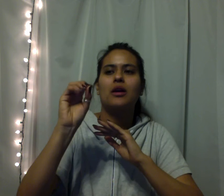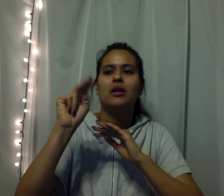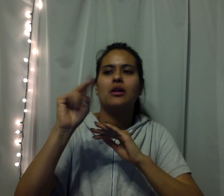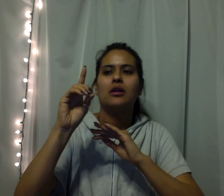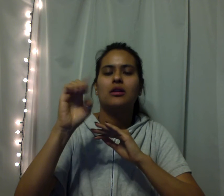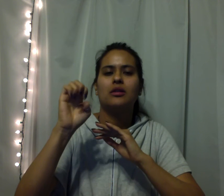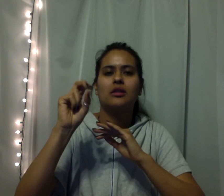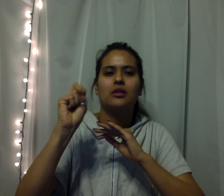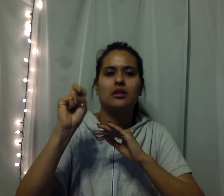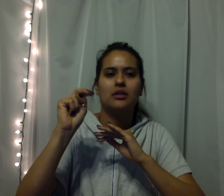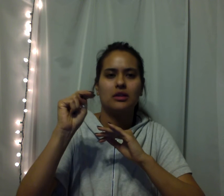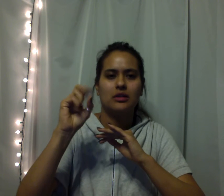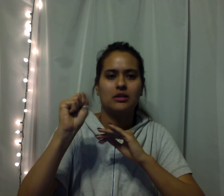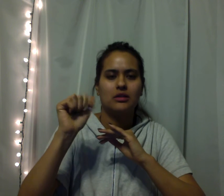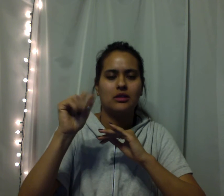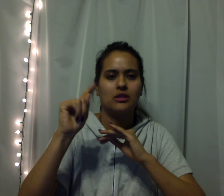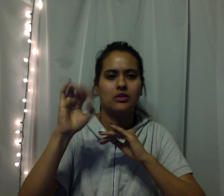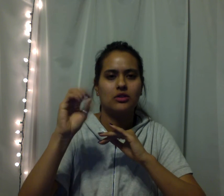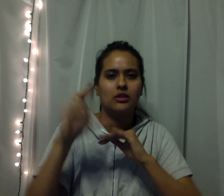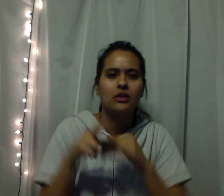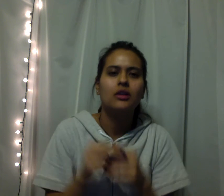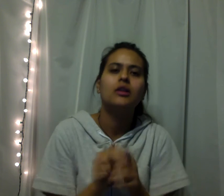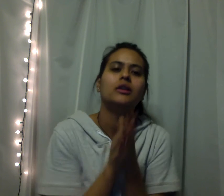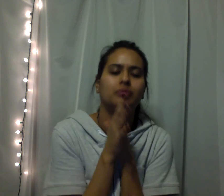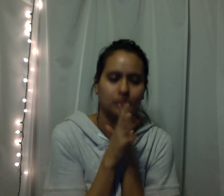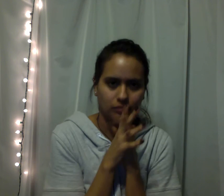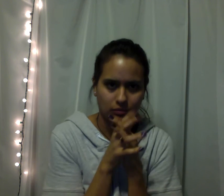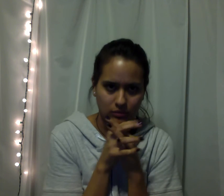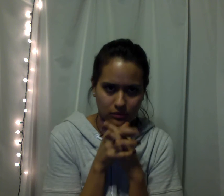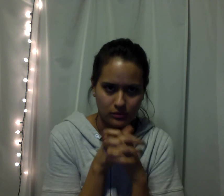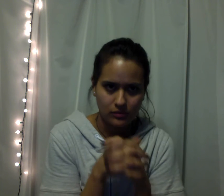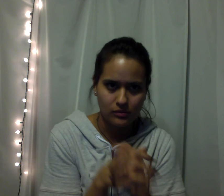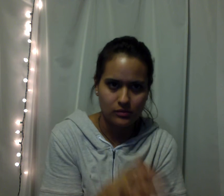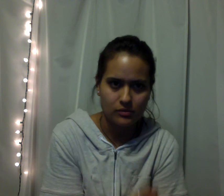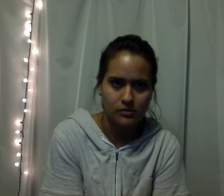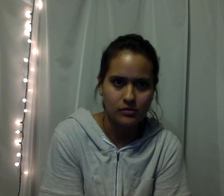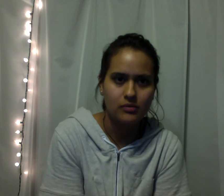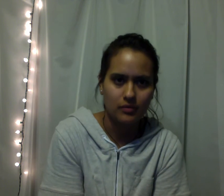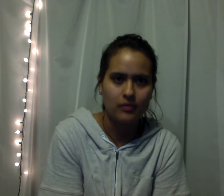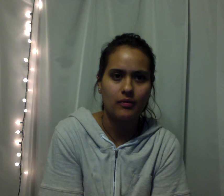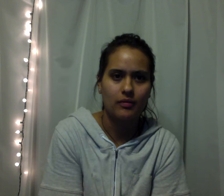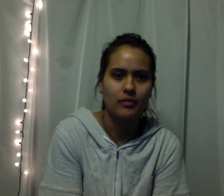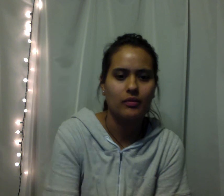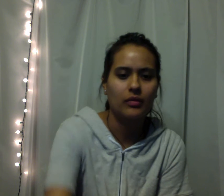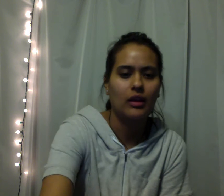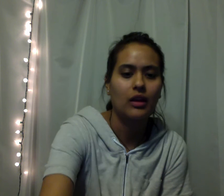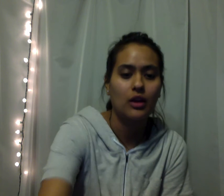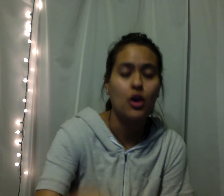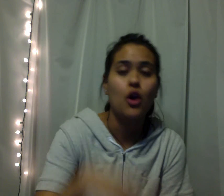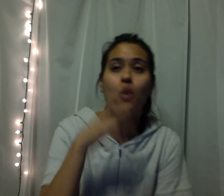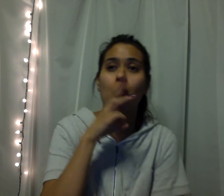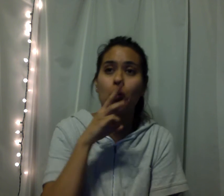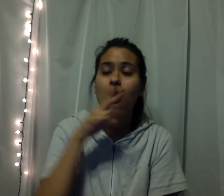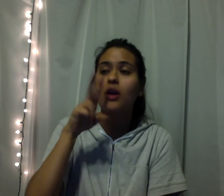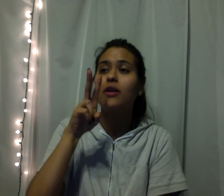gases, as well as water vapor. The water vapor in your breath hits the window. It cools.